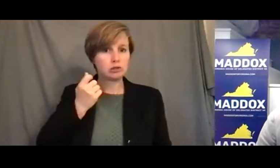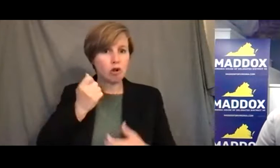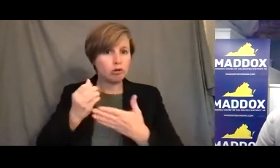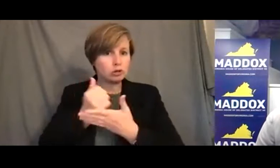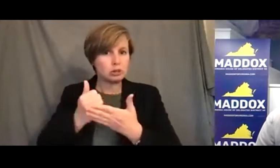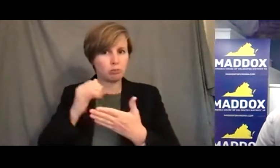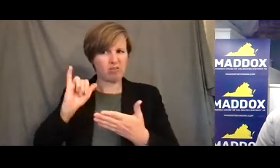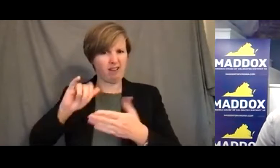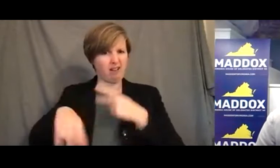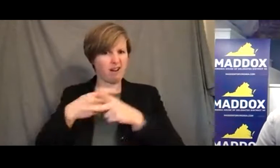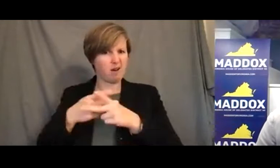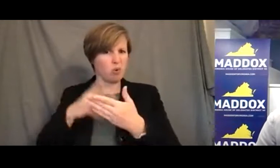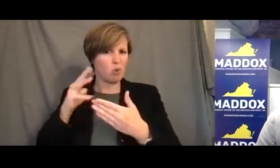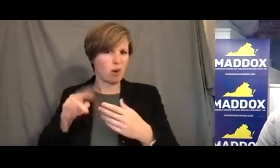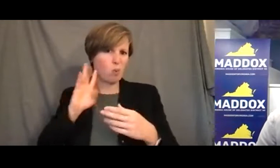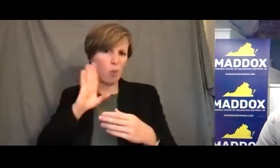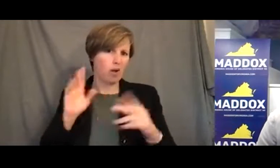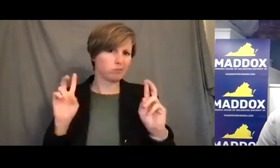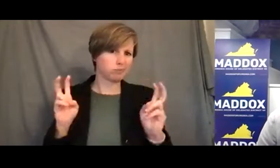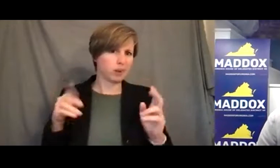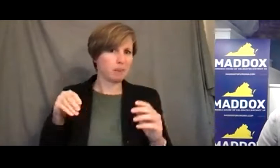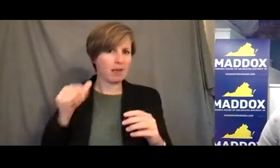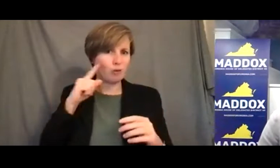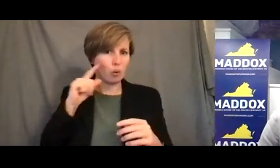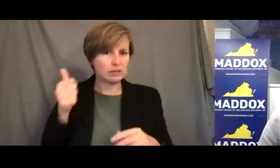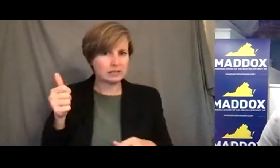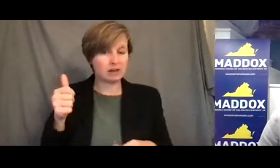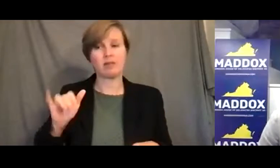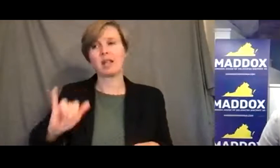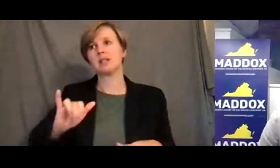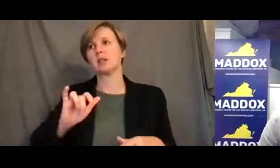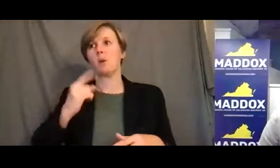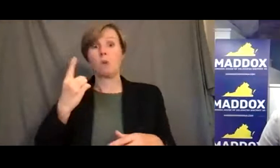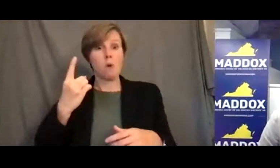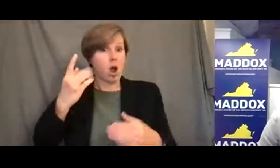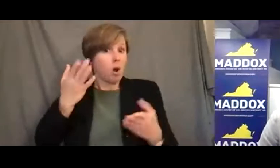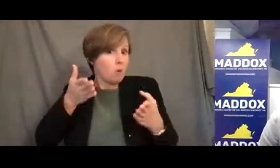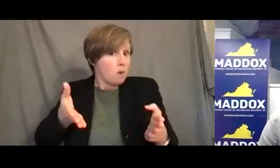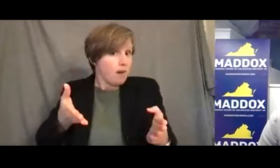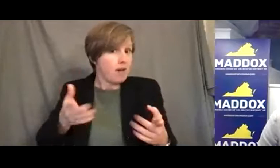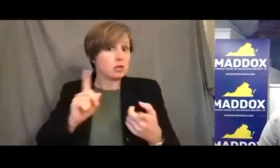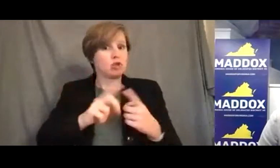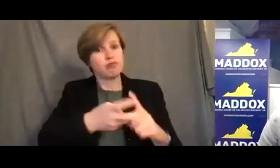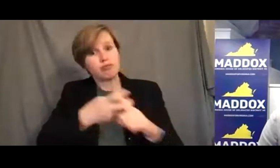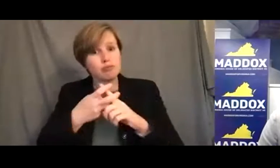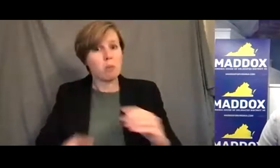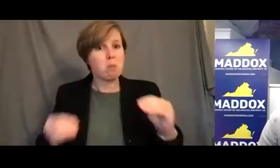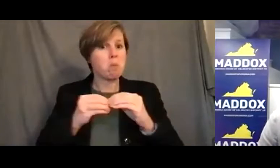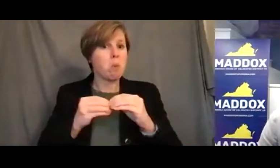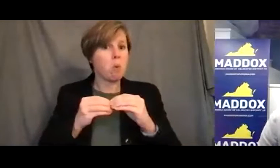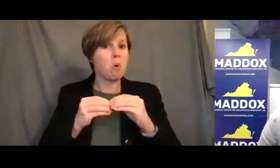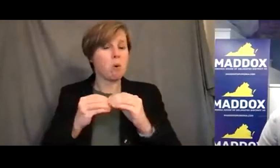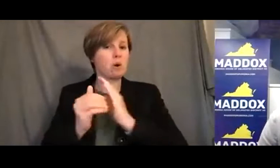itself. So that's a very concrete idea to bring in more caregivers,